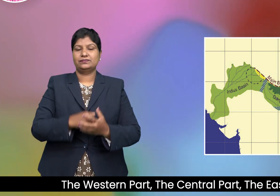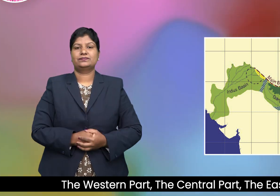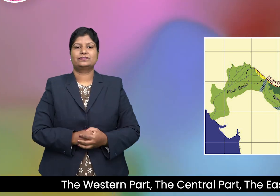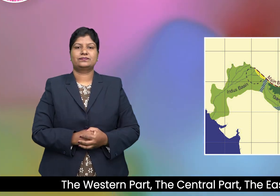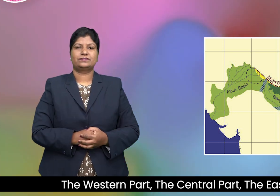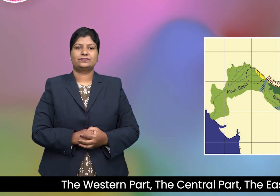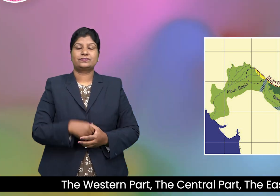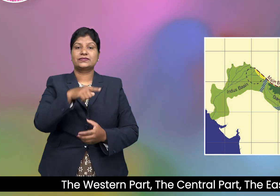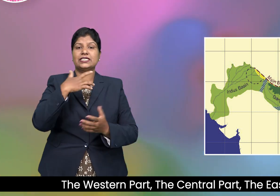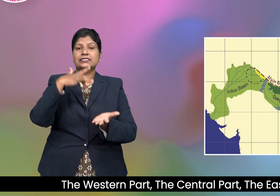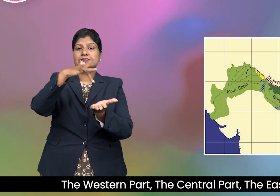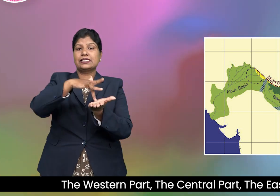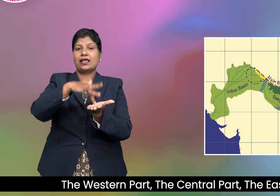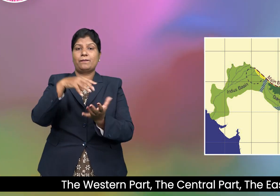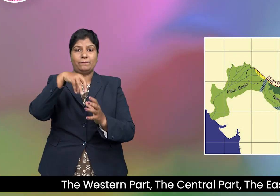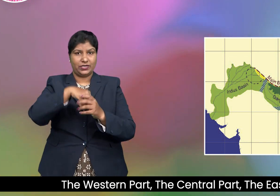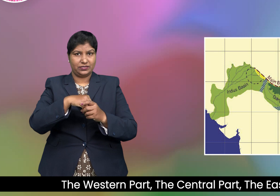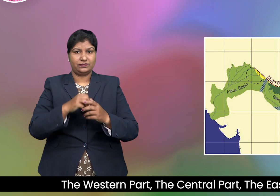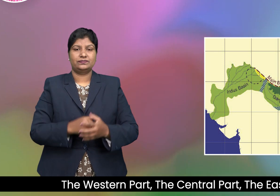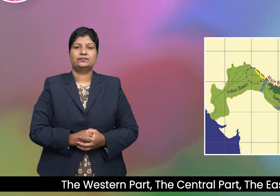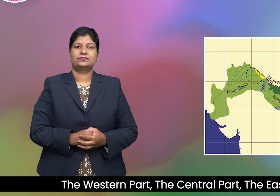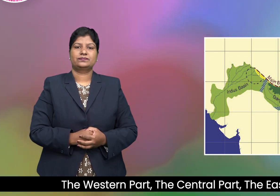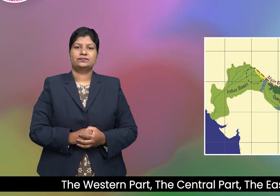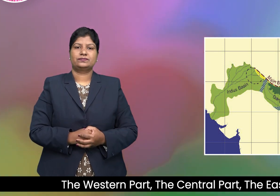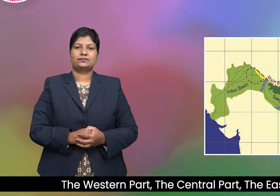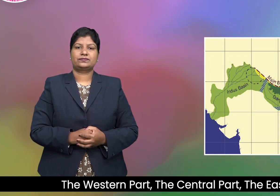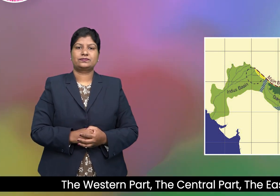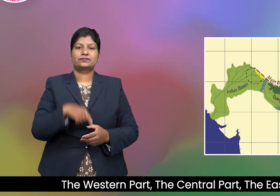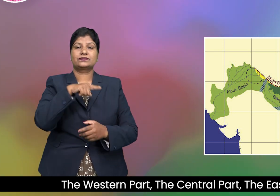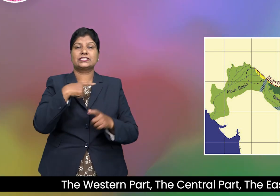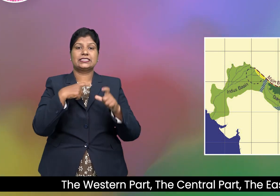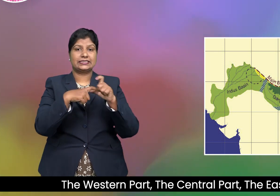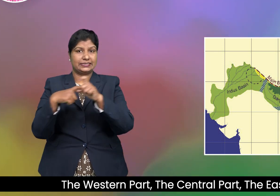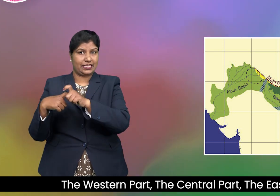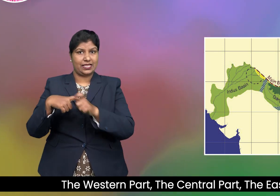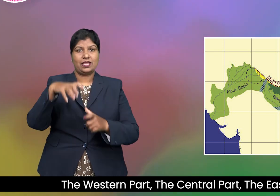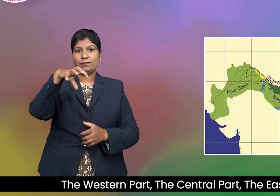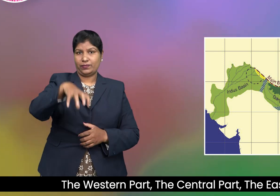the central part the eastern part